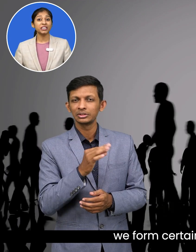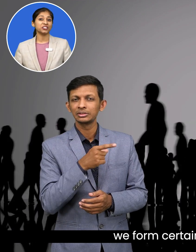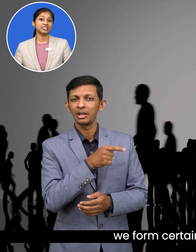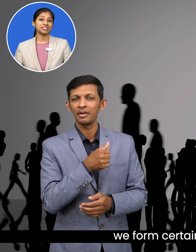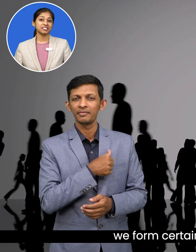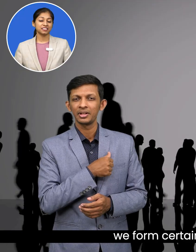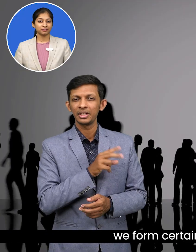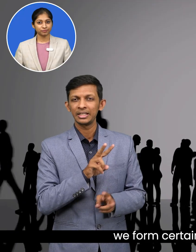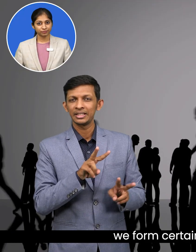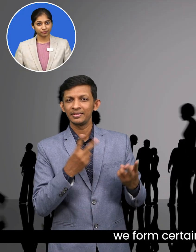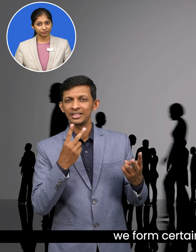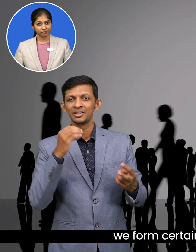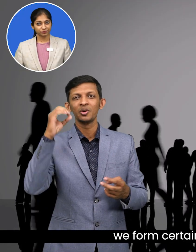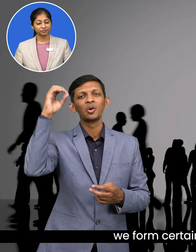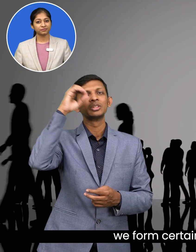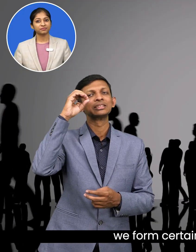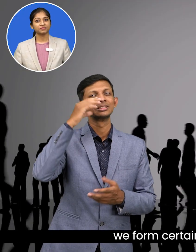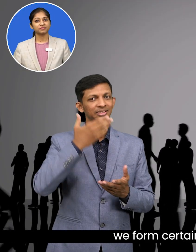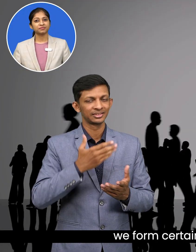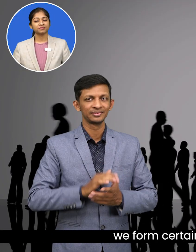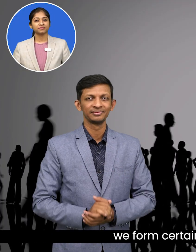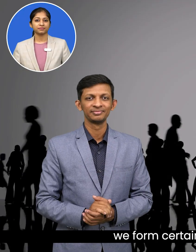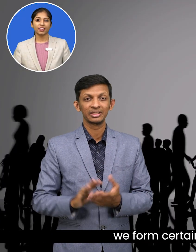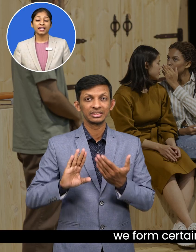and opinions.